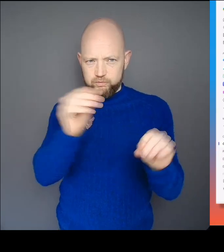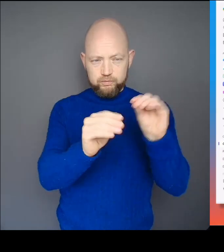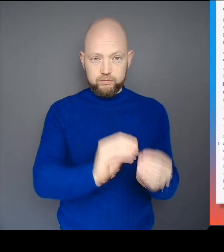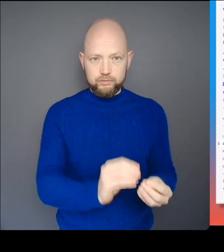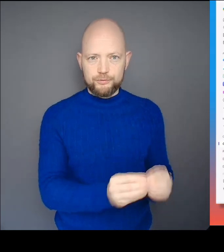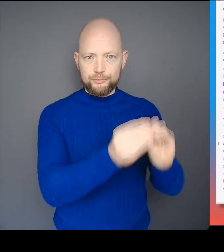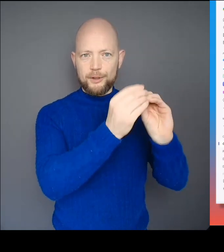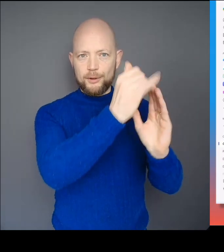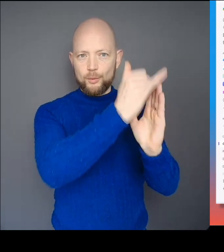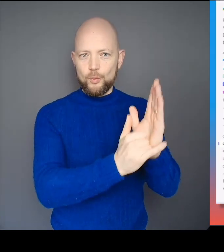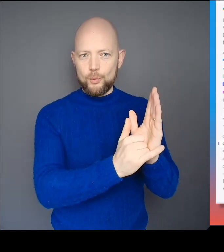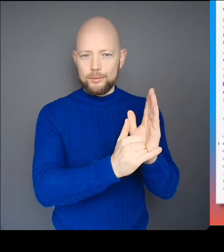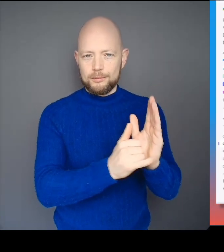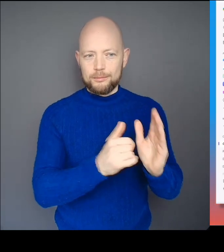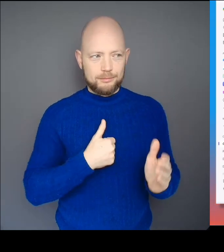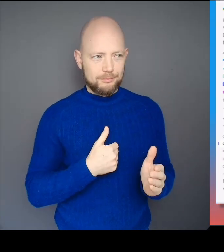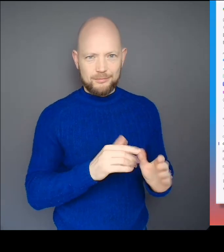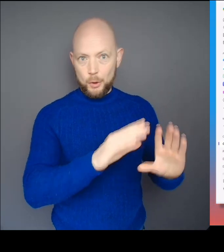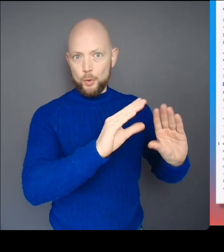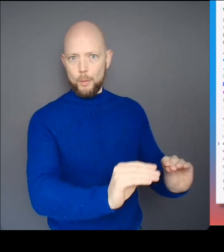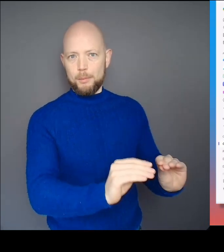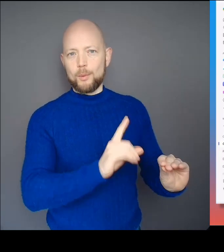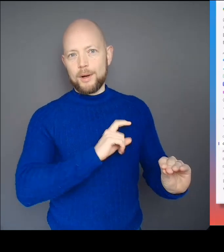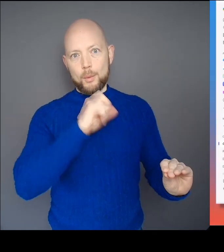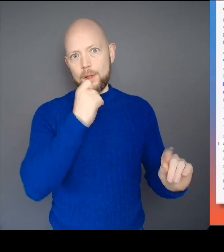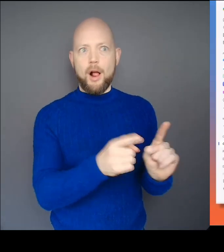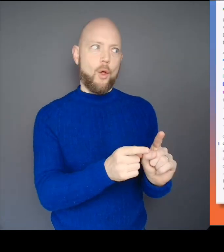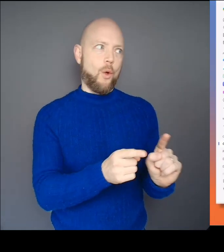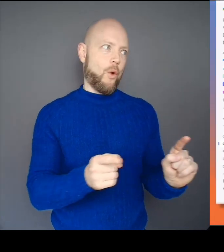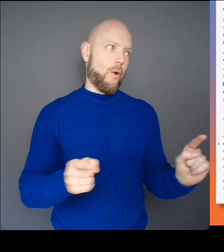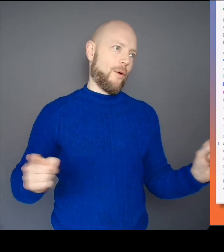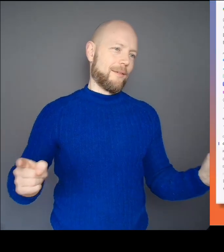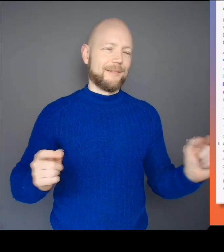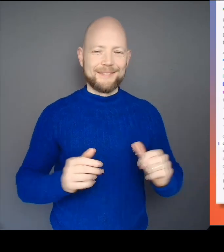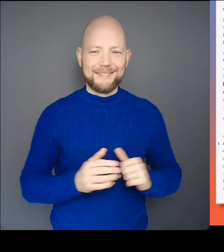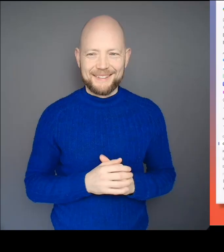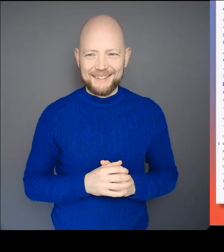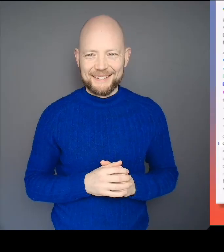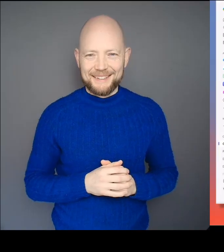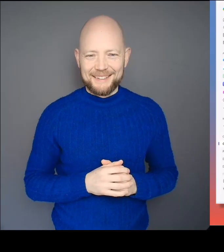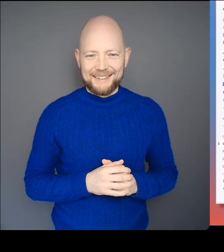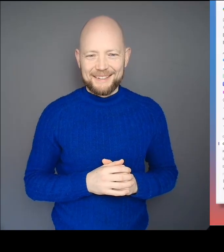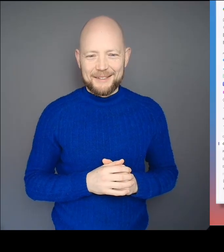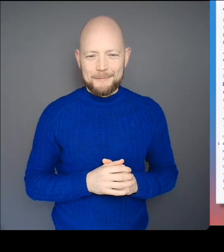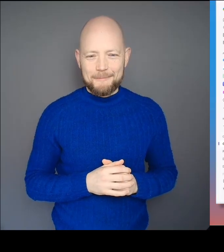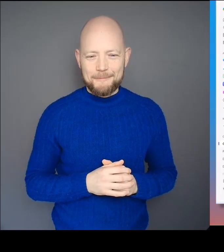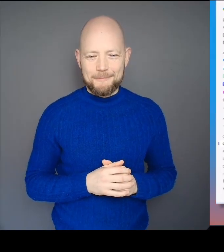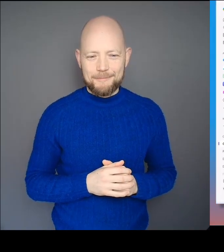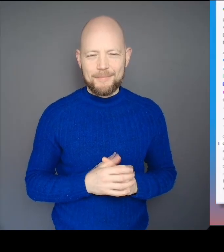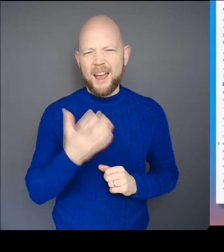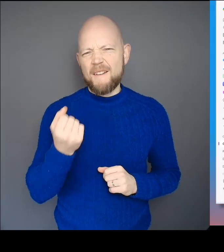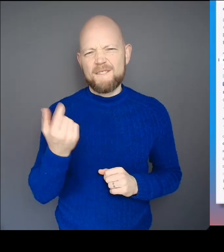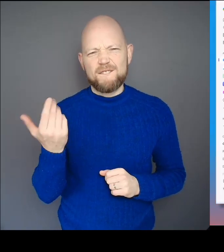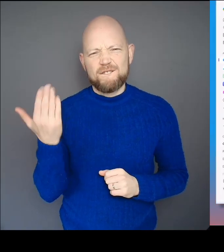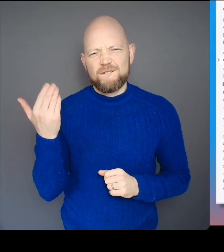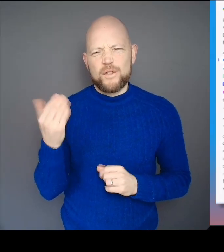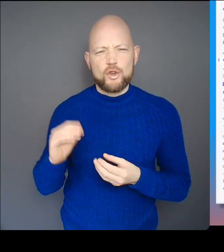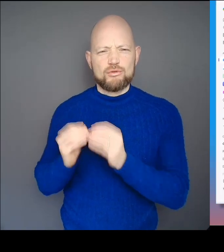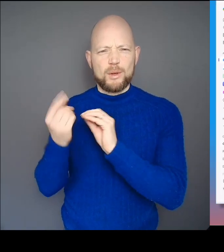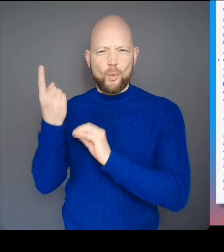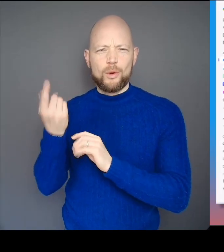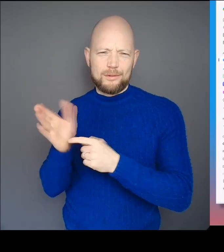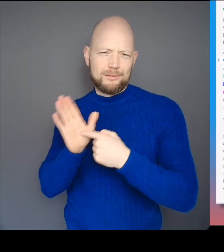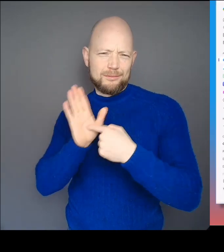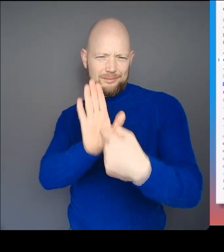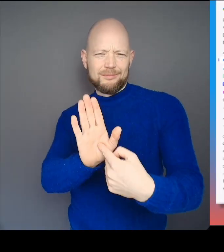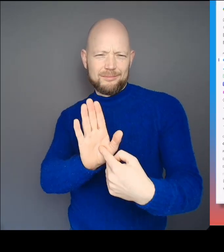pull together all of that information. Now, I'm just going to stop this because it will go on, and if I go into the new new conversation here